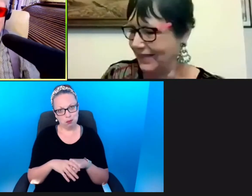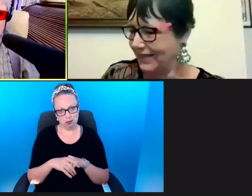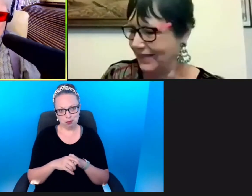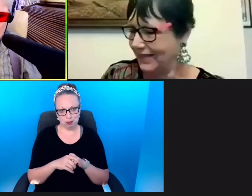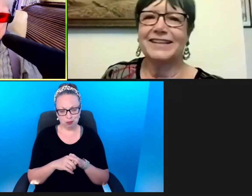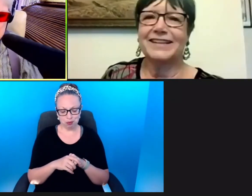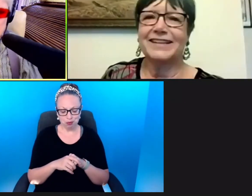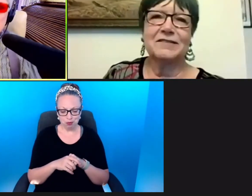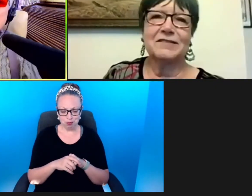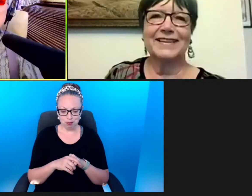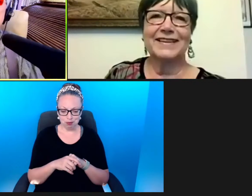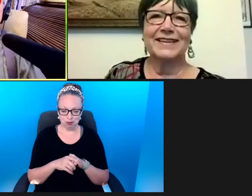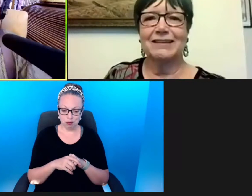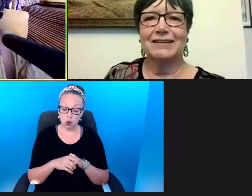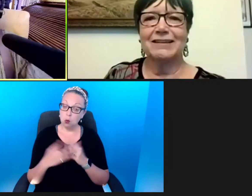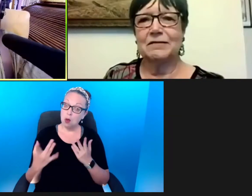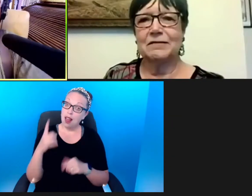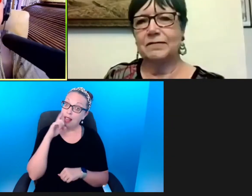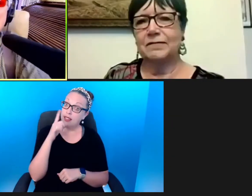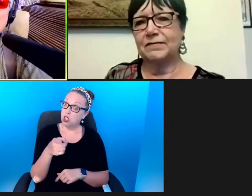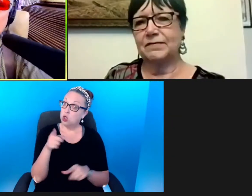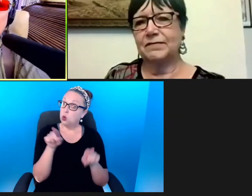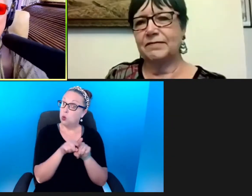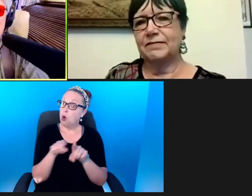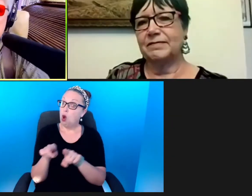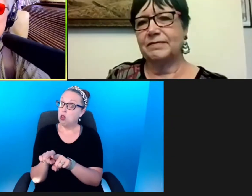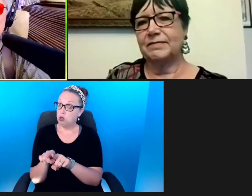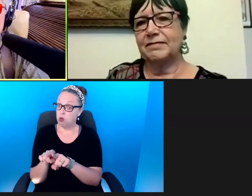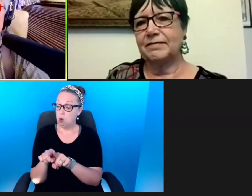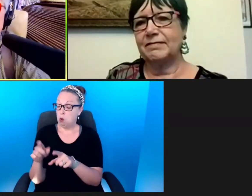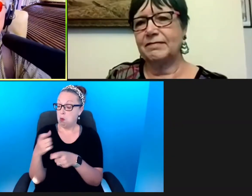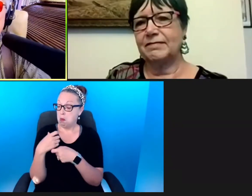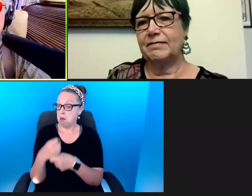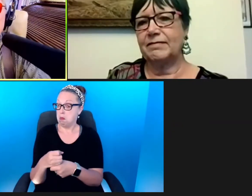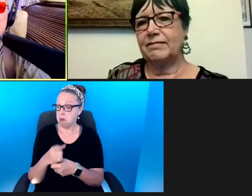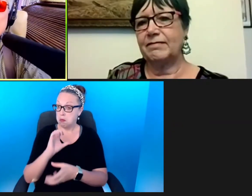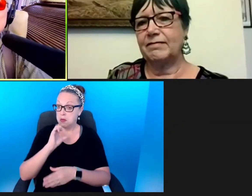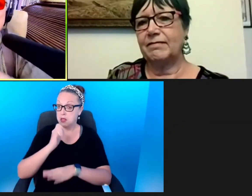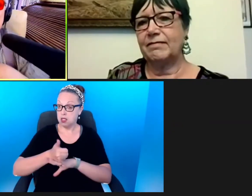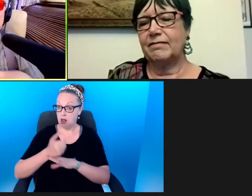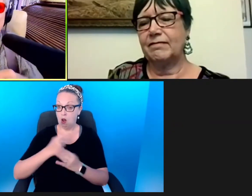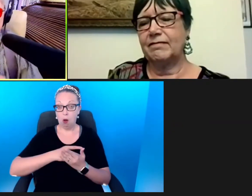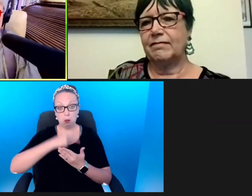Well, I think that you also created programs that